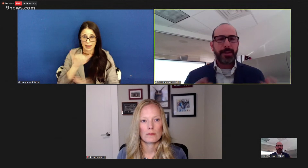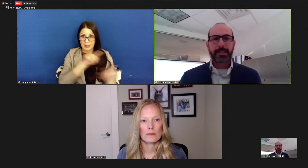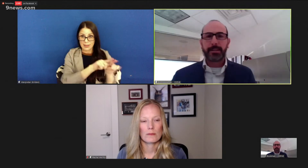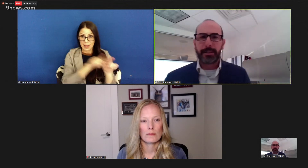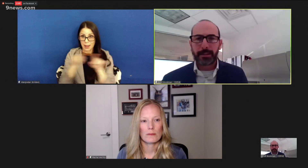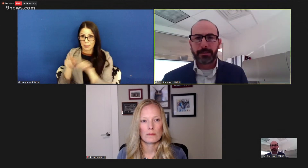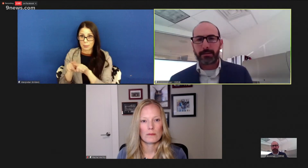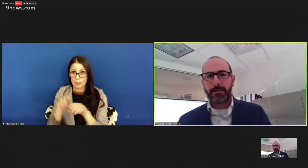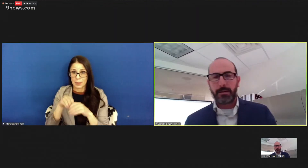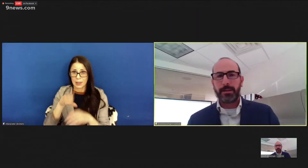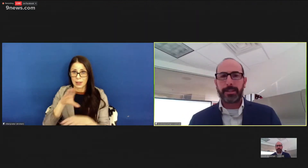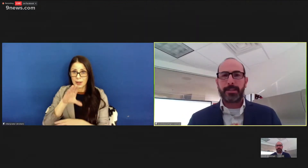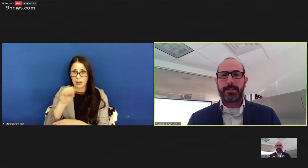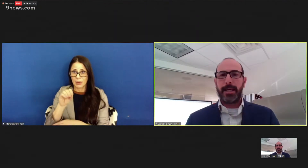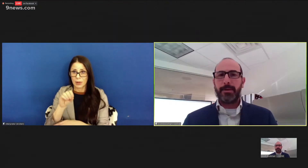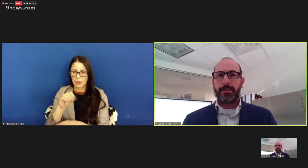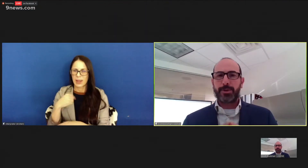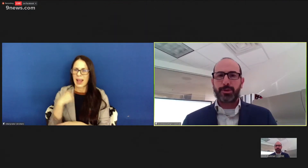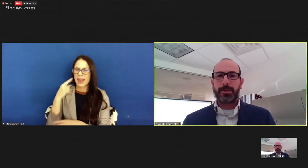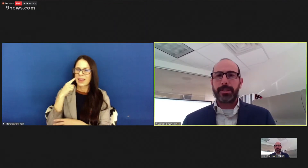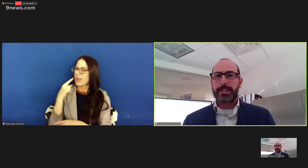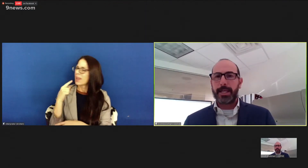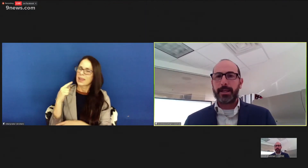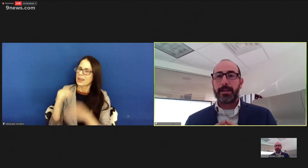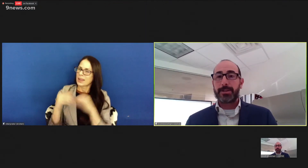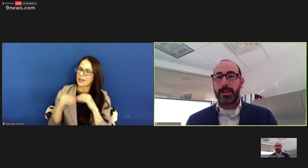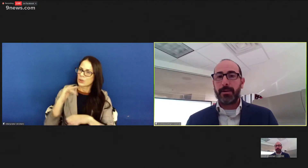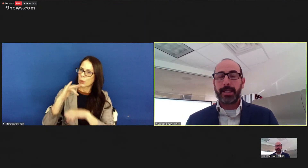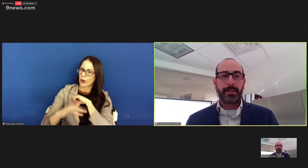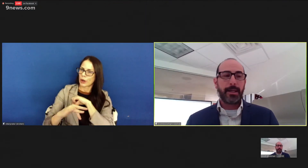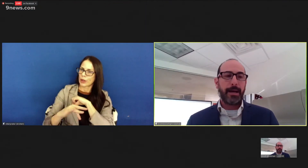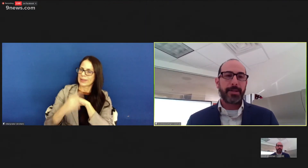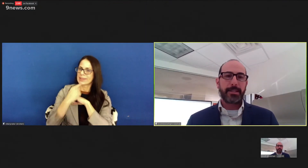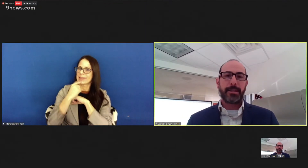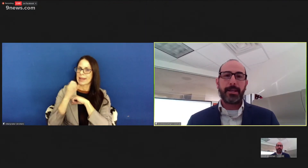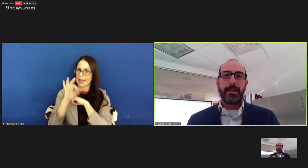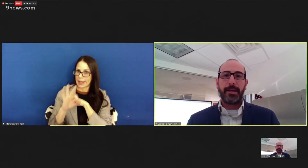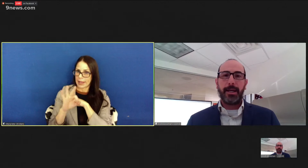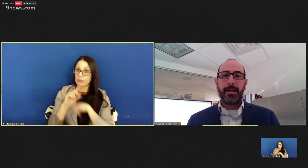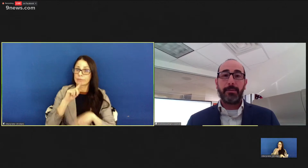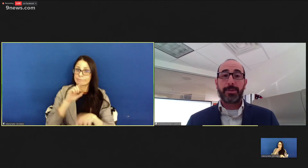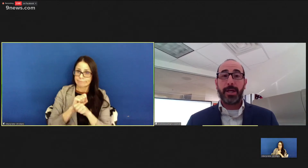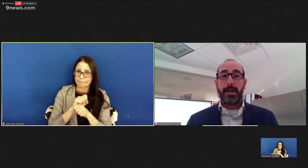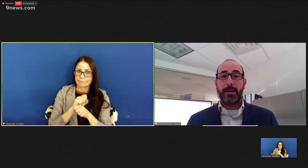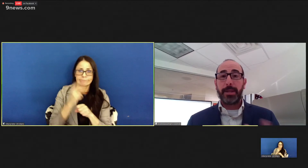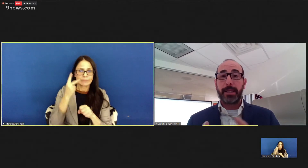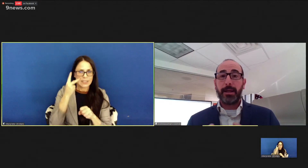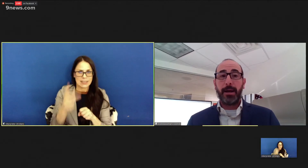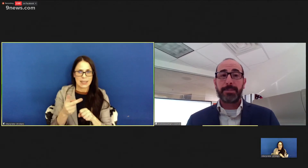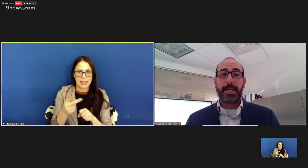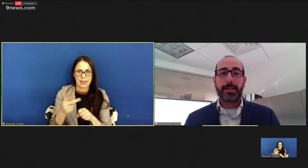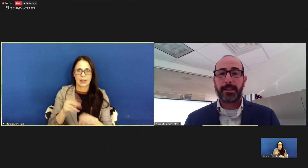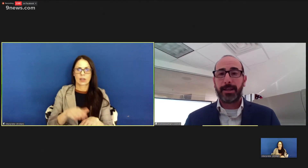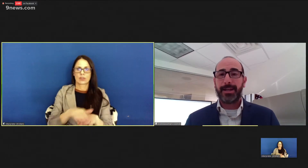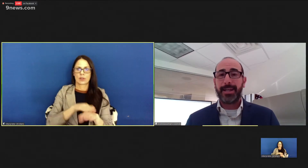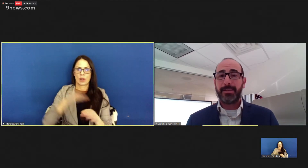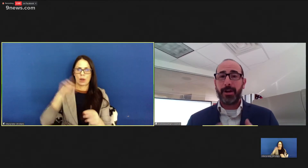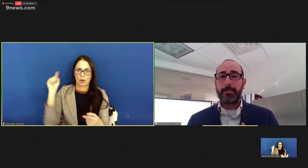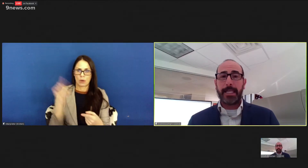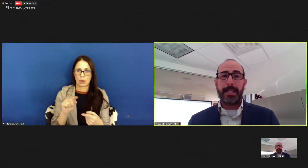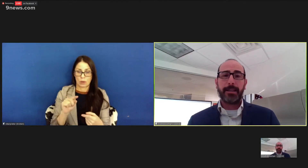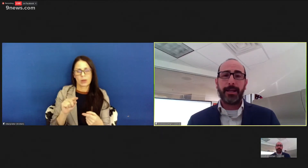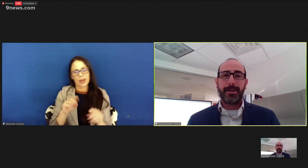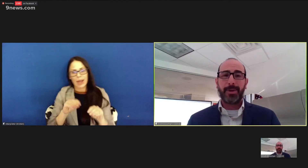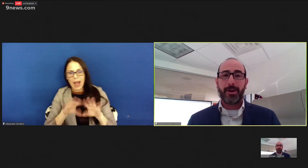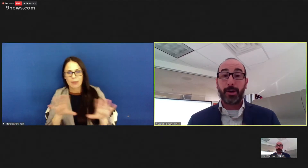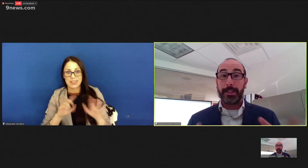I think it's a little early to say whether we're truly seeing a slowing. Obviously, we saw a big uptake in the